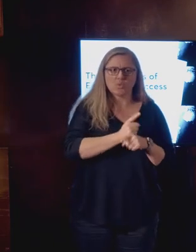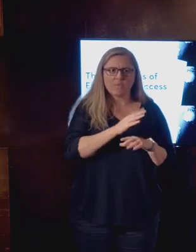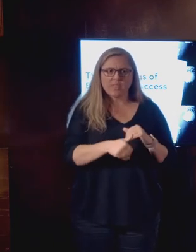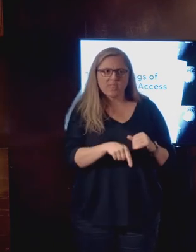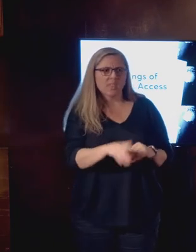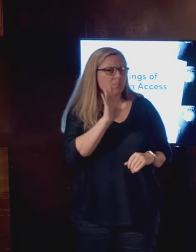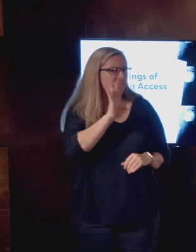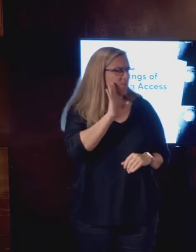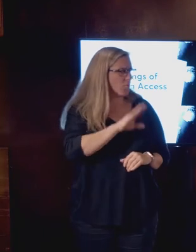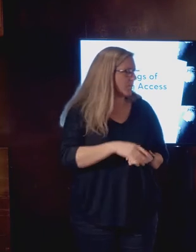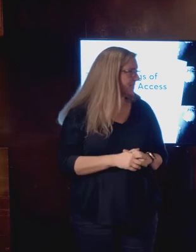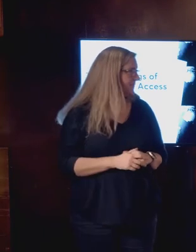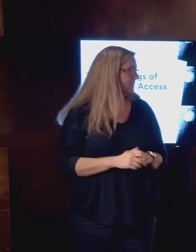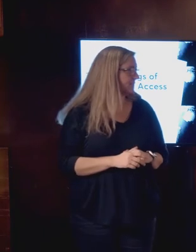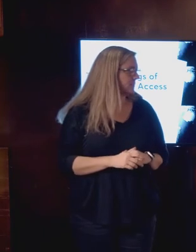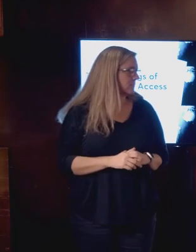before.